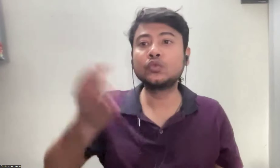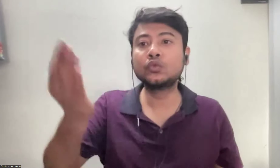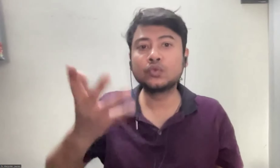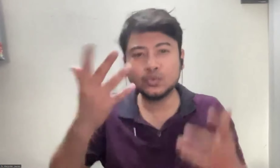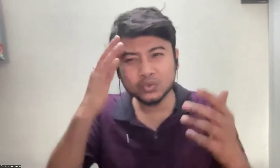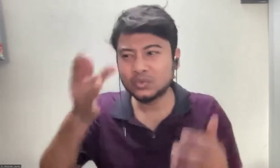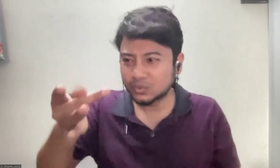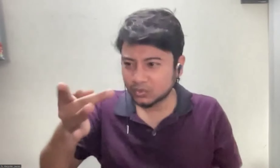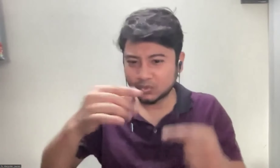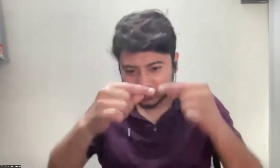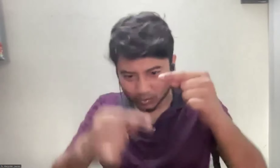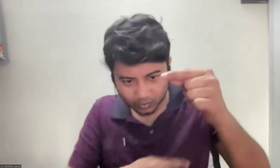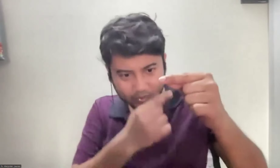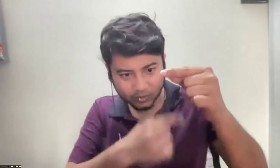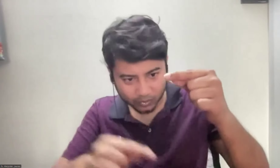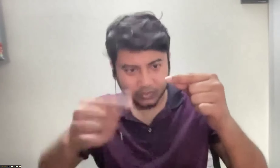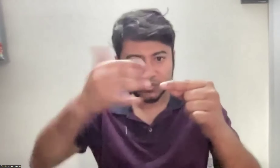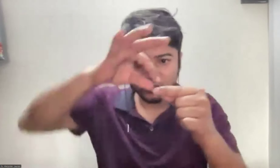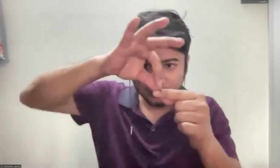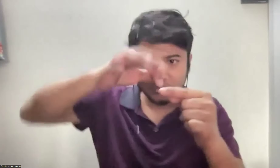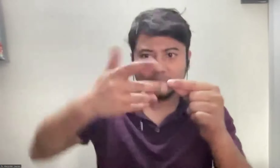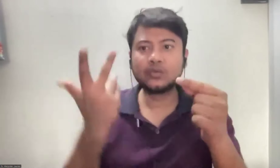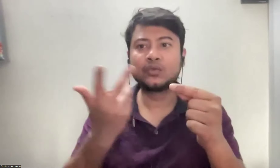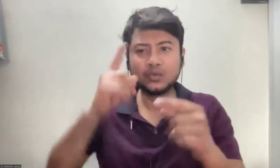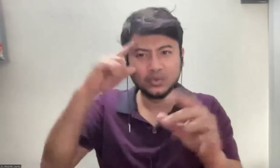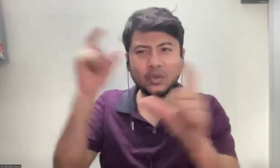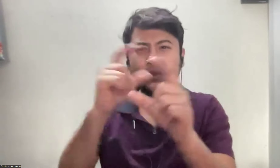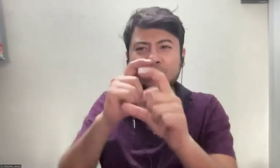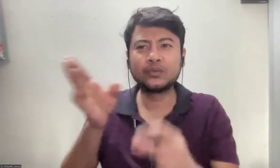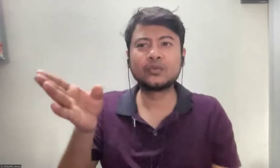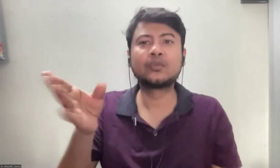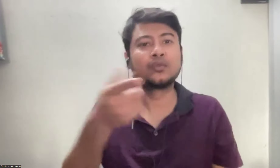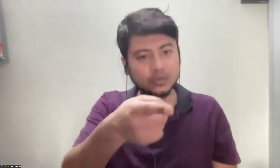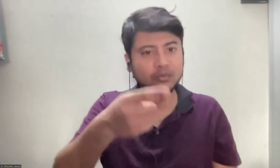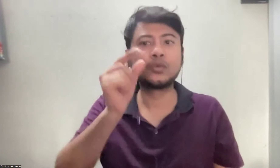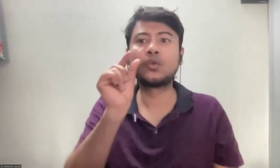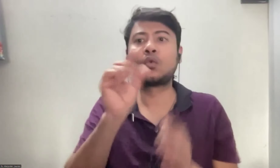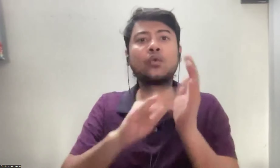And please, I'm waiting for that video. Make it and send it to me.